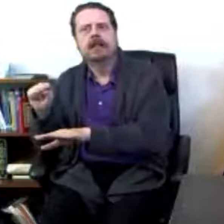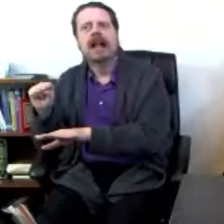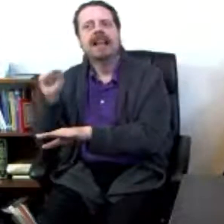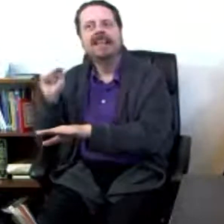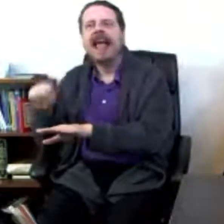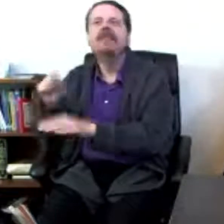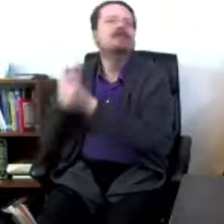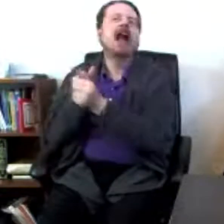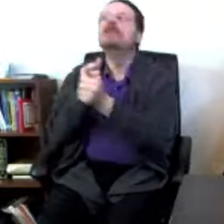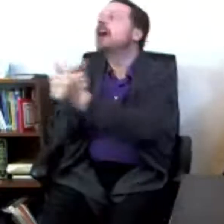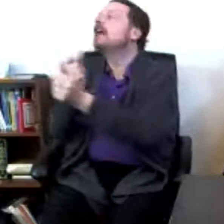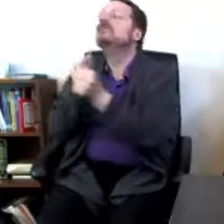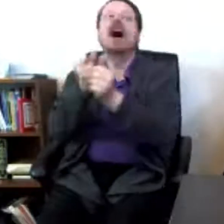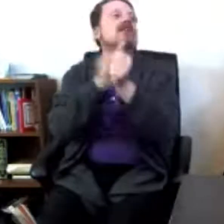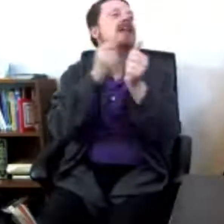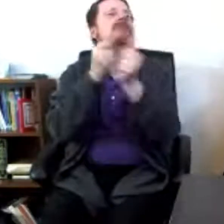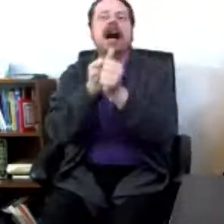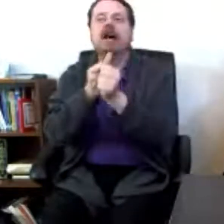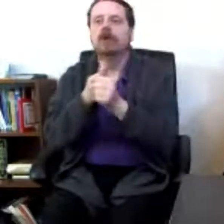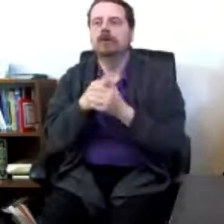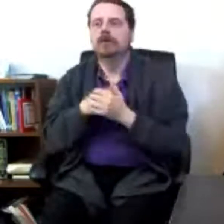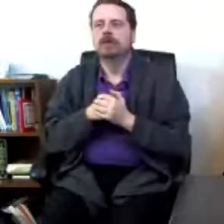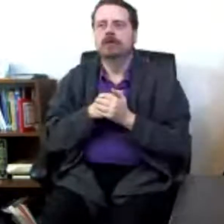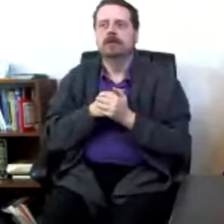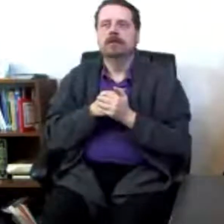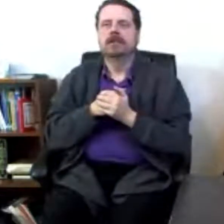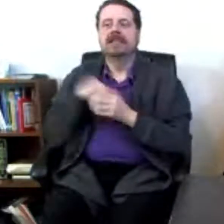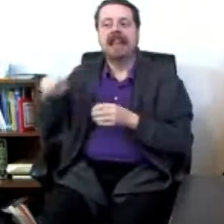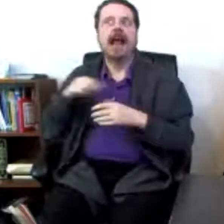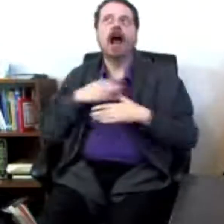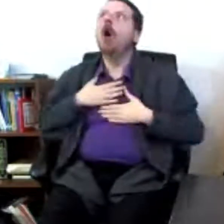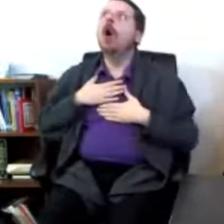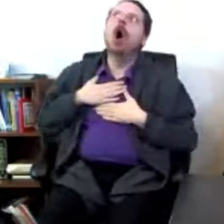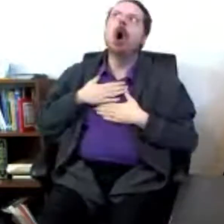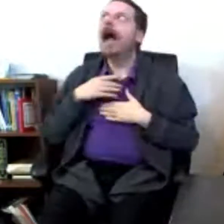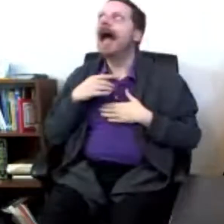anyone they like or anyone that they appreciate.